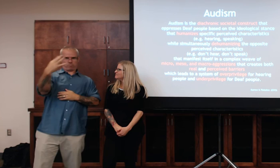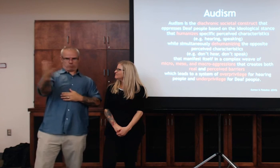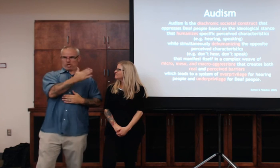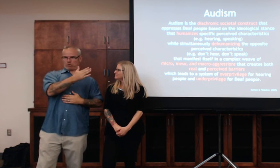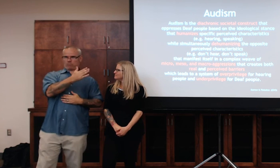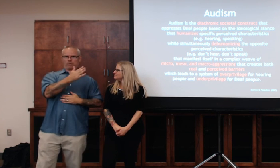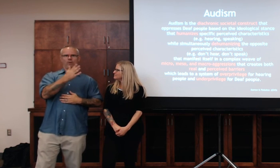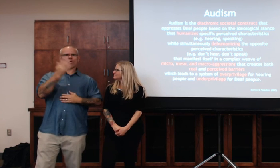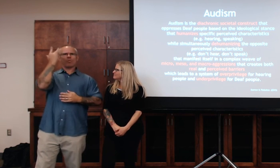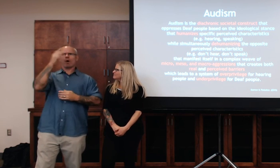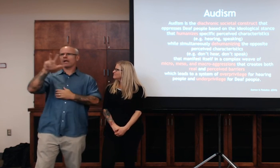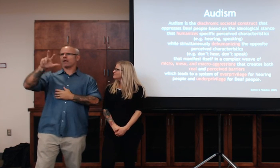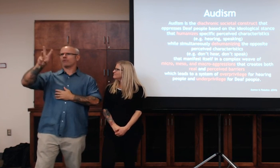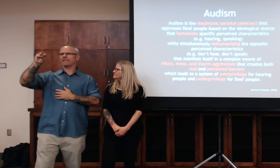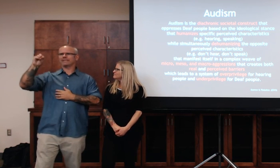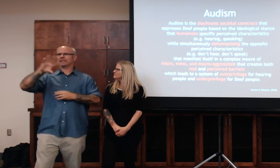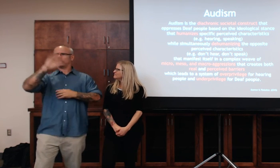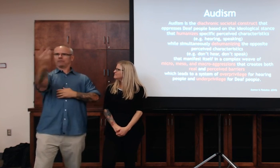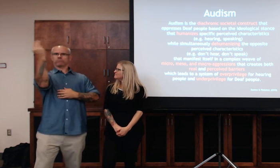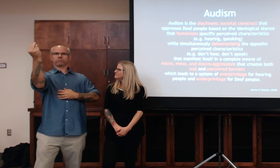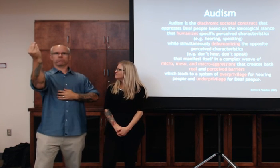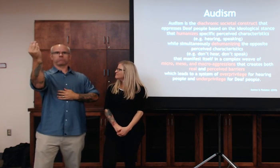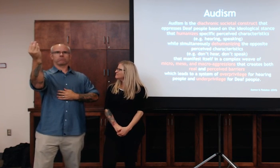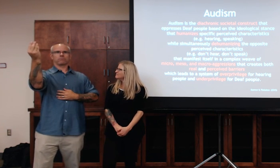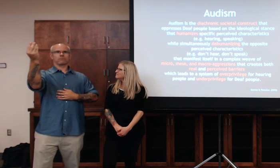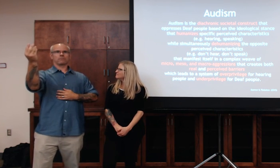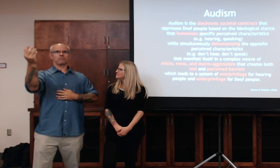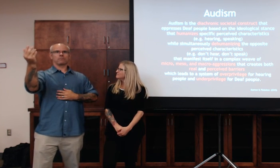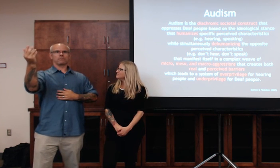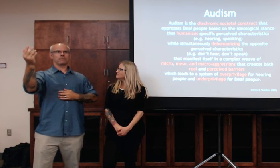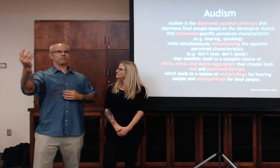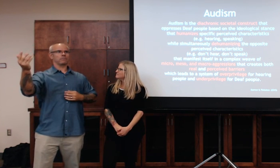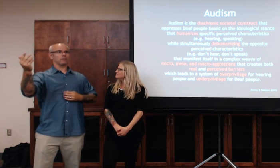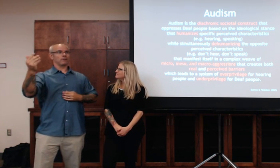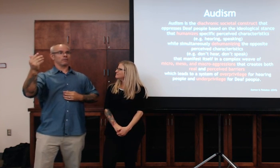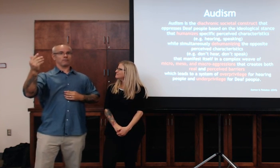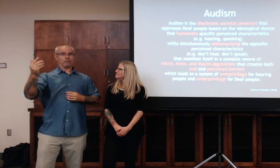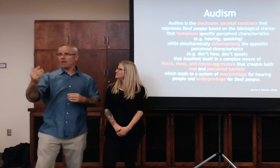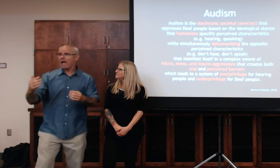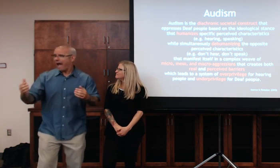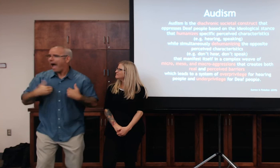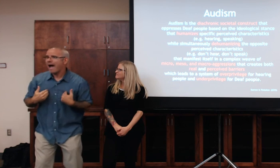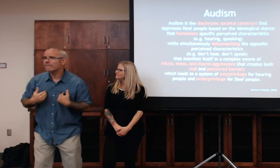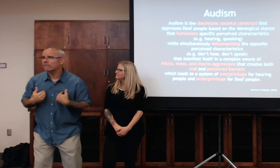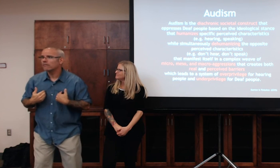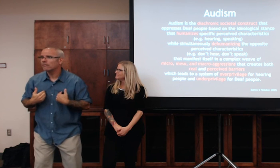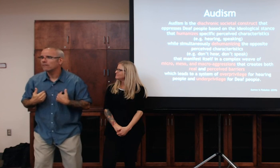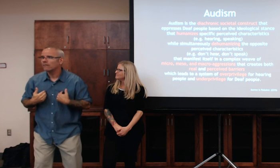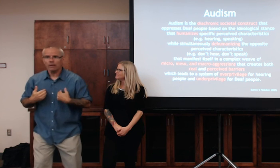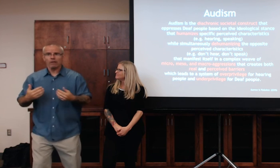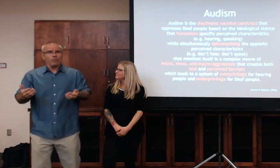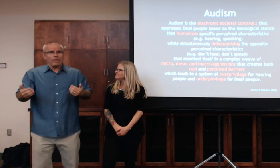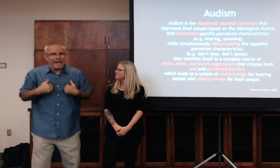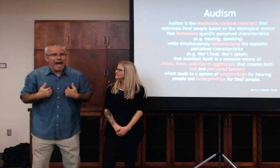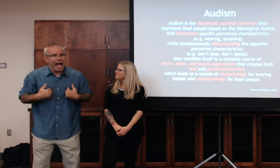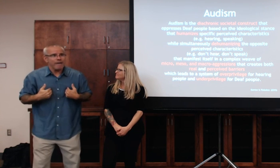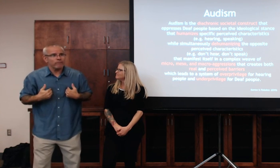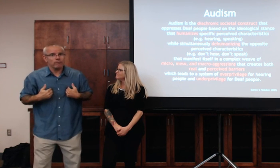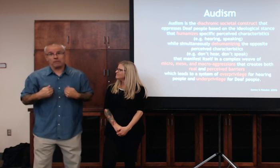up. Why don't we have a camera that's 360 so it captures everyone in the audience? There, it's out there. It's out there. It's just not available